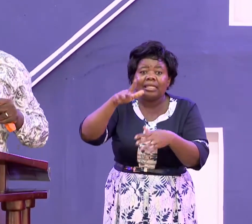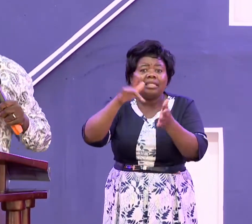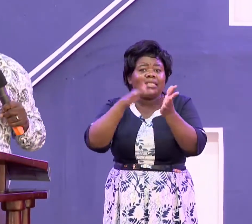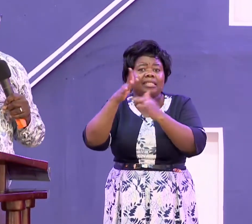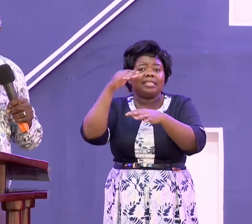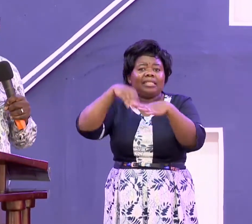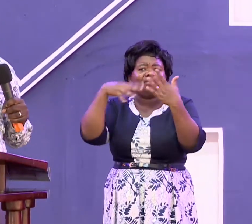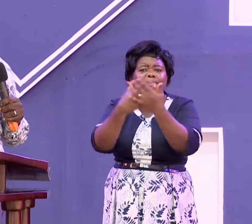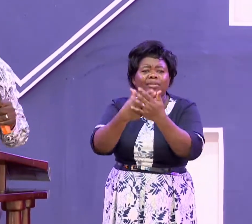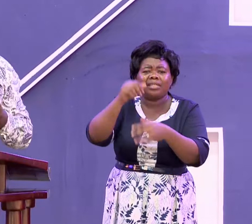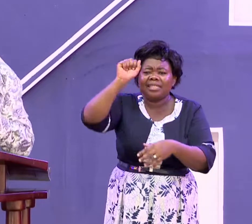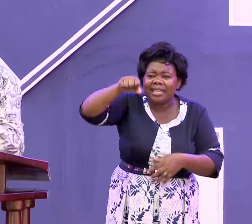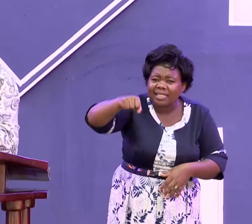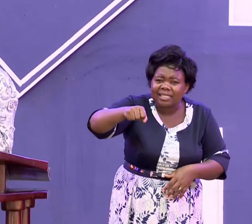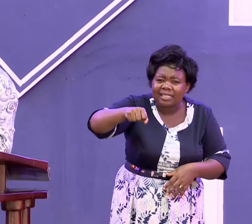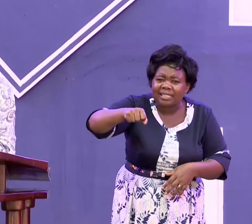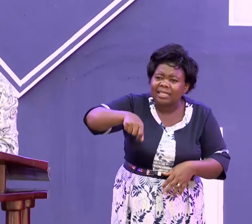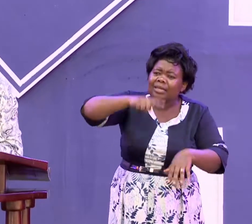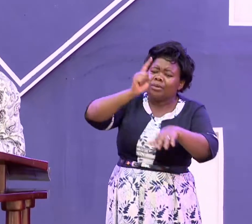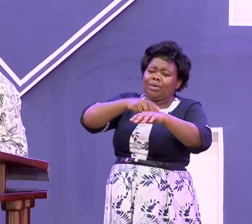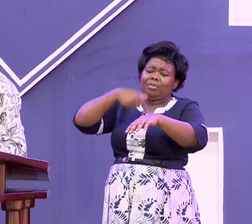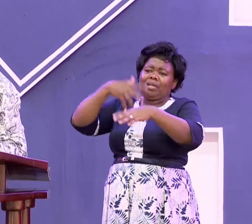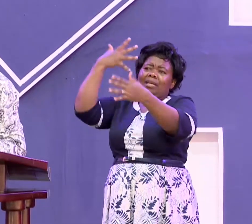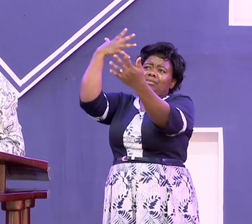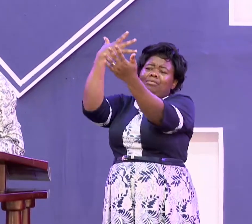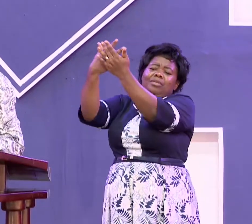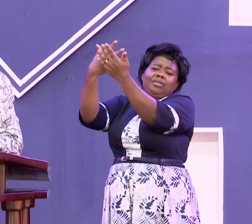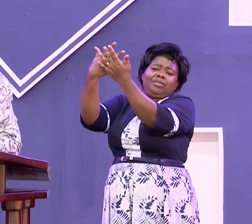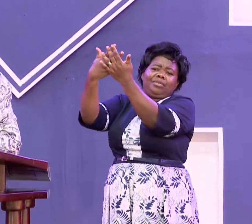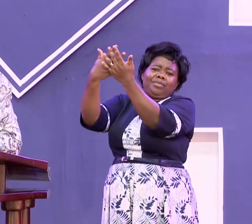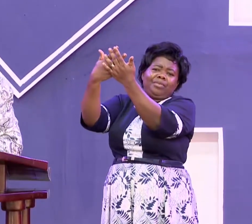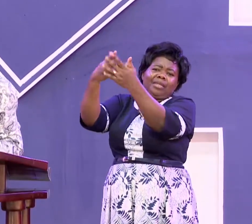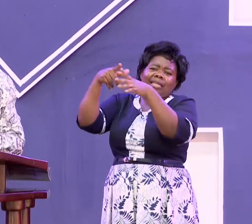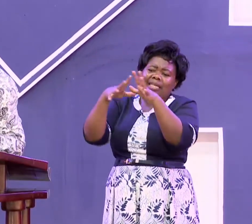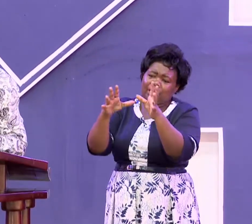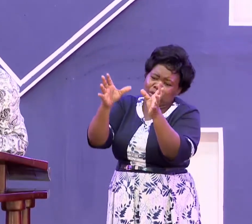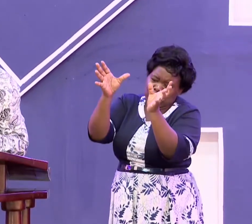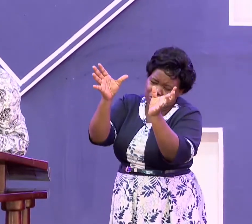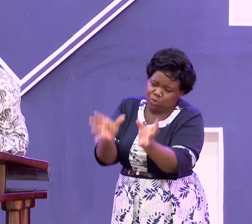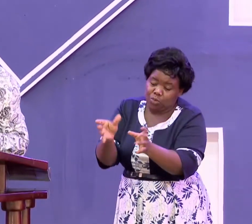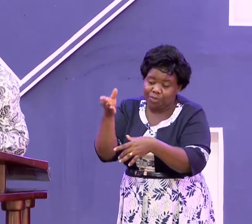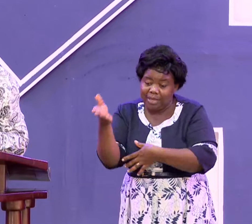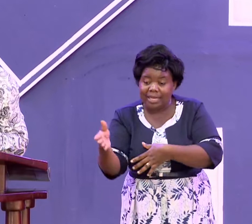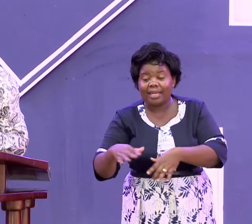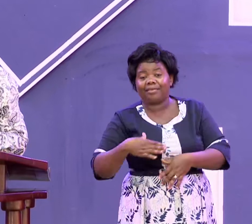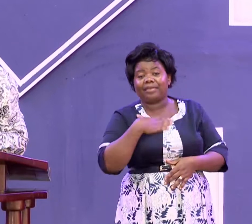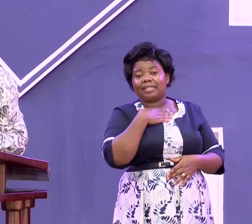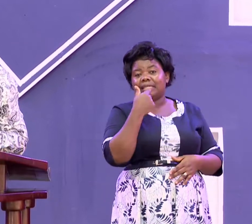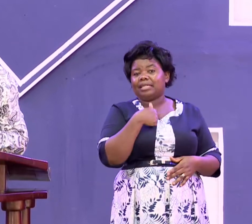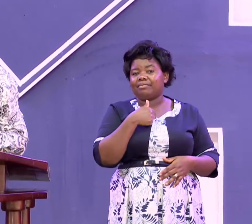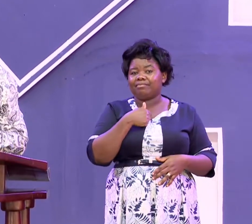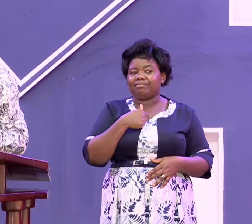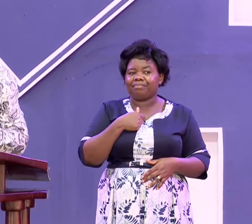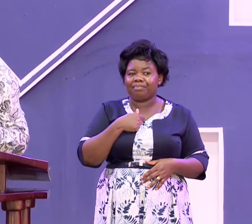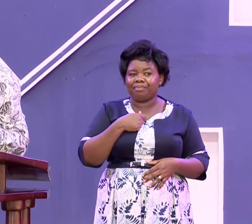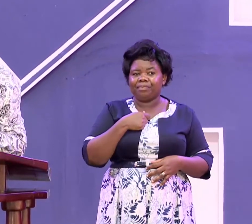yeah. Yesu ali mukomera jali. When I was in a prison, bwen nali mukomera, this group visited me. Ne muja ne mundaba.